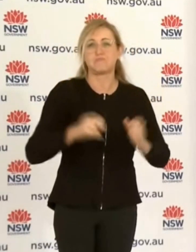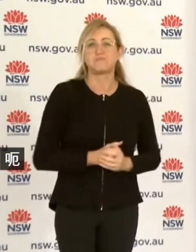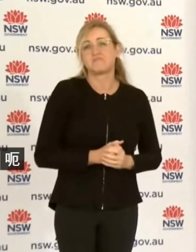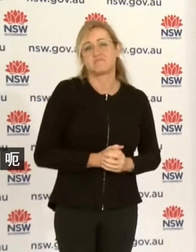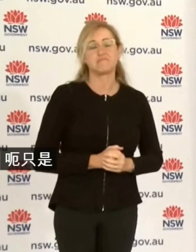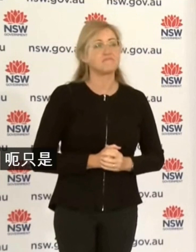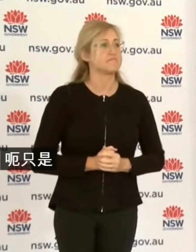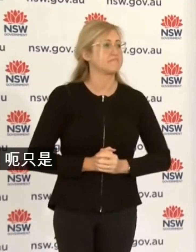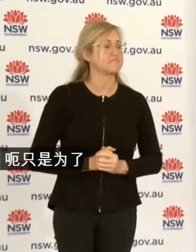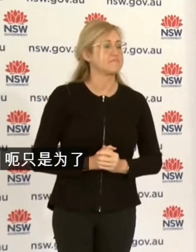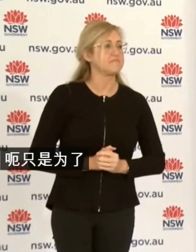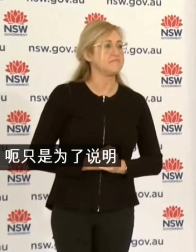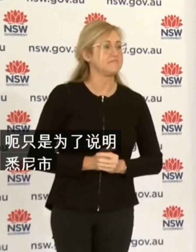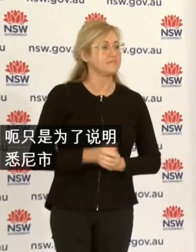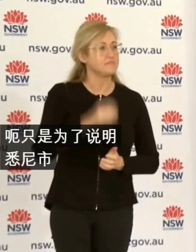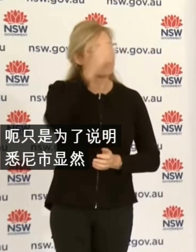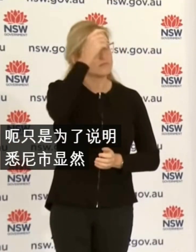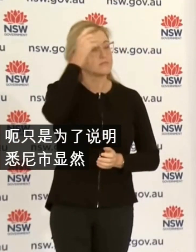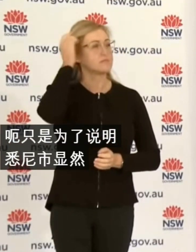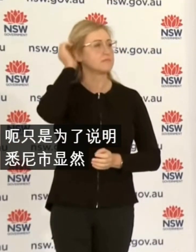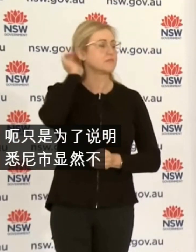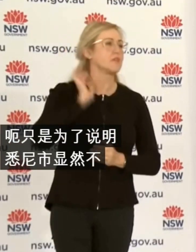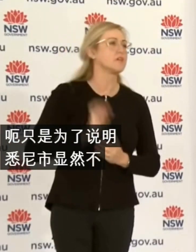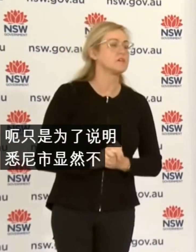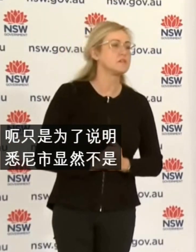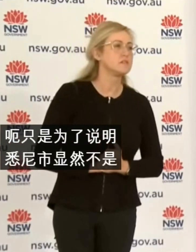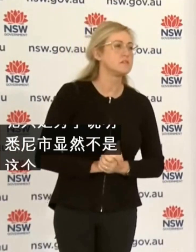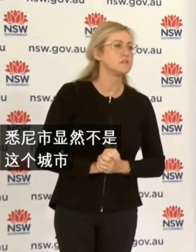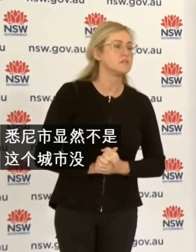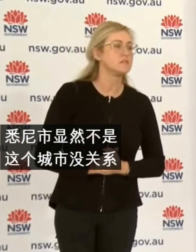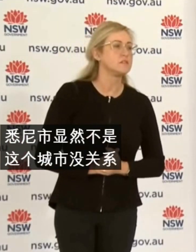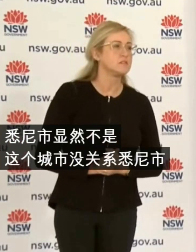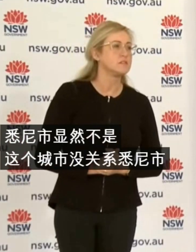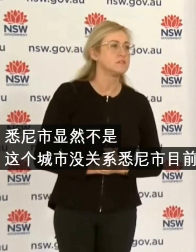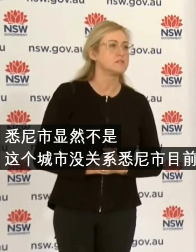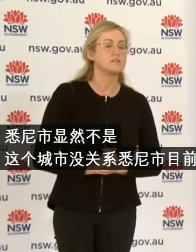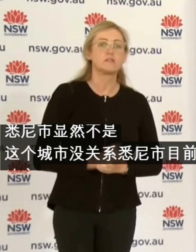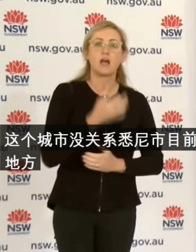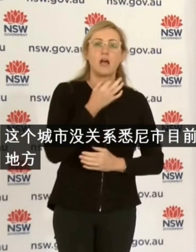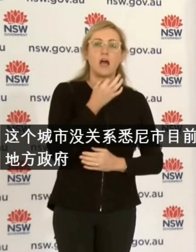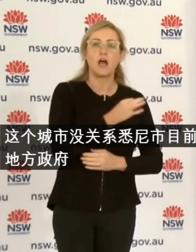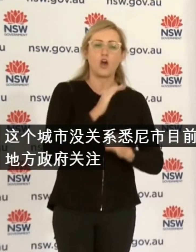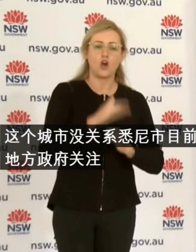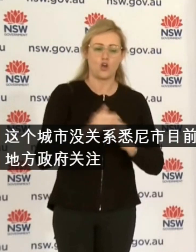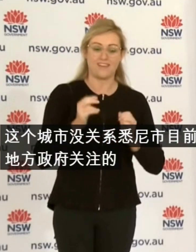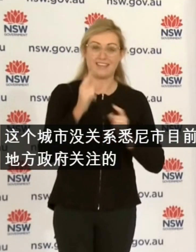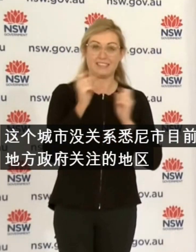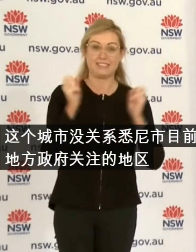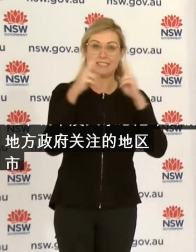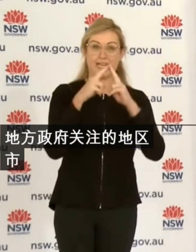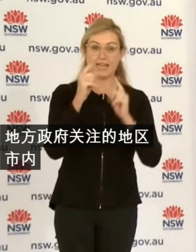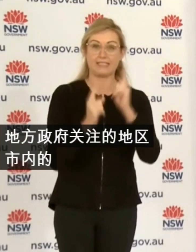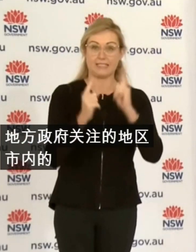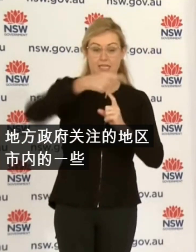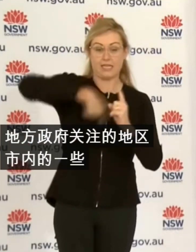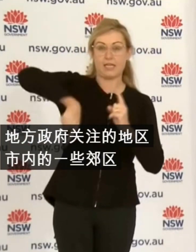McAnulty. Just to follow on from that, the City of Sydney is obviously not... The City of Sydney is not a local government area of concern at